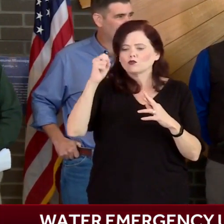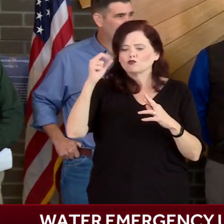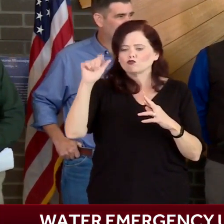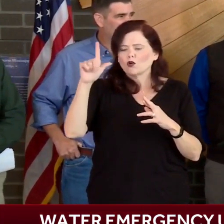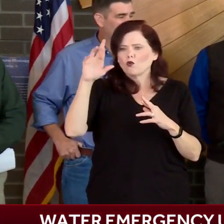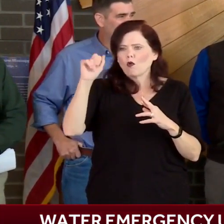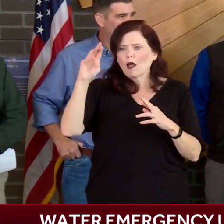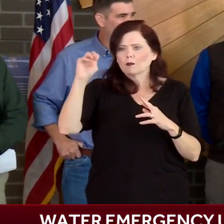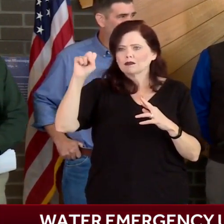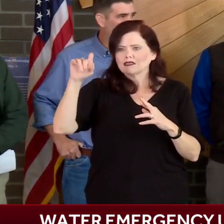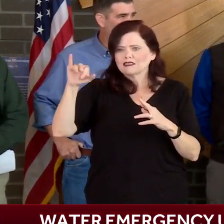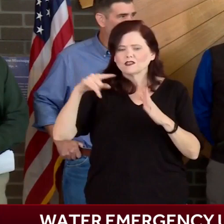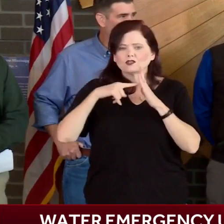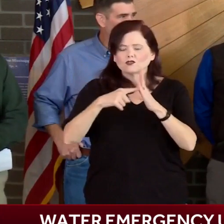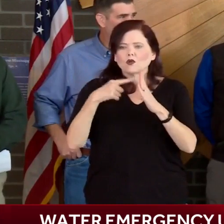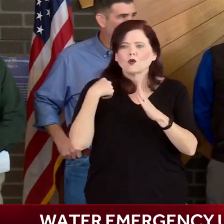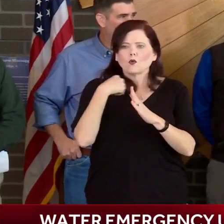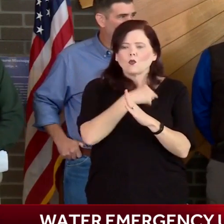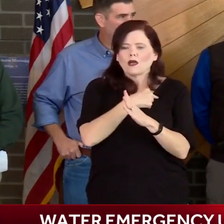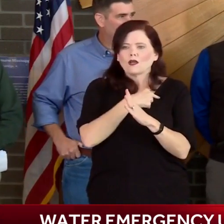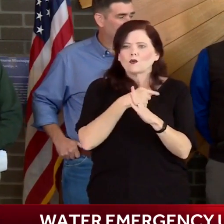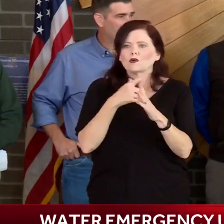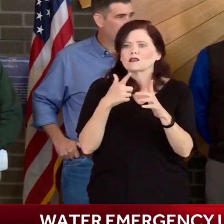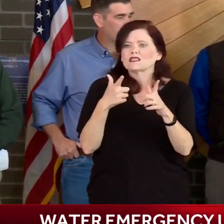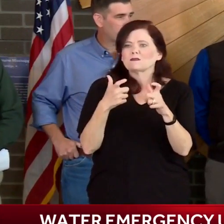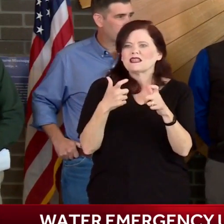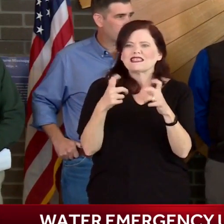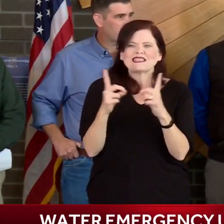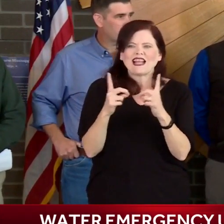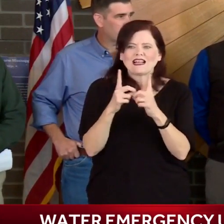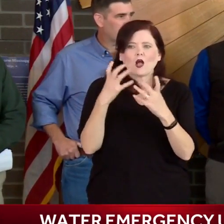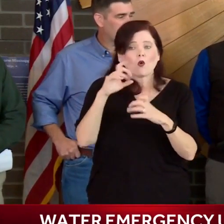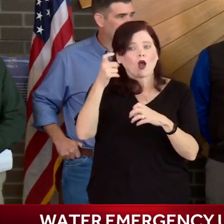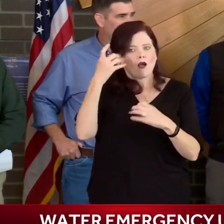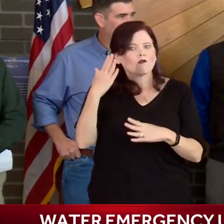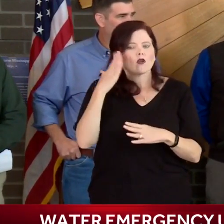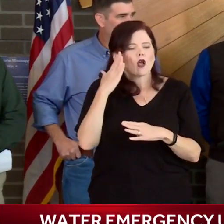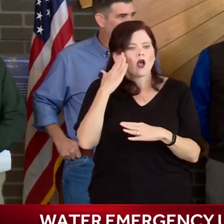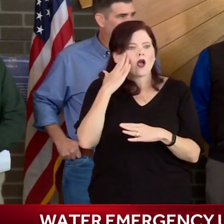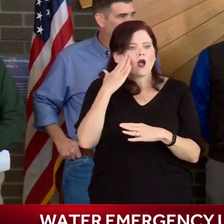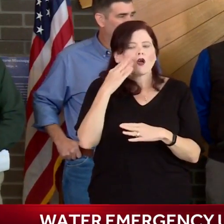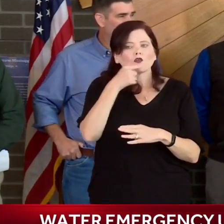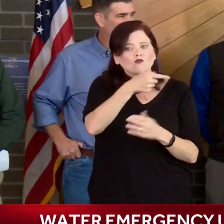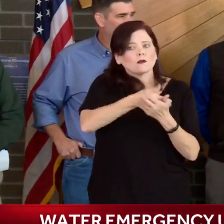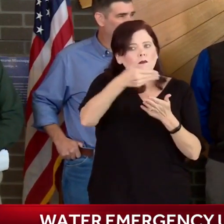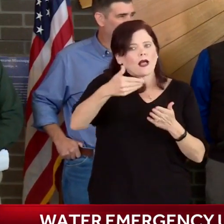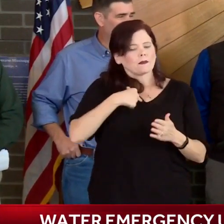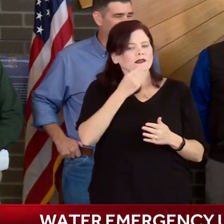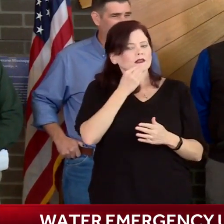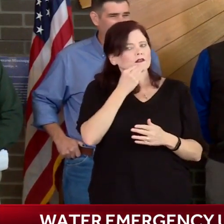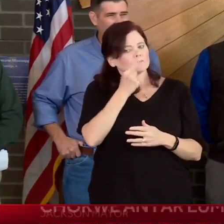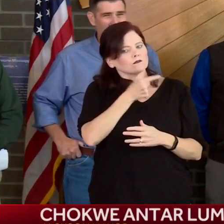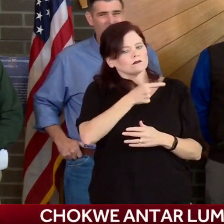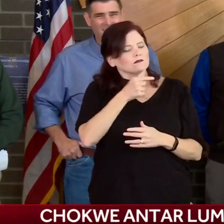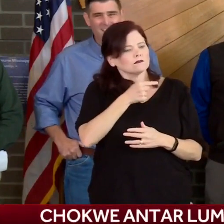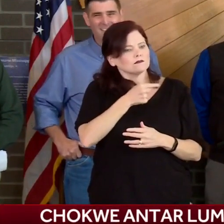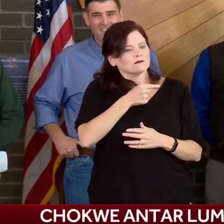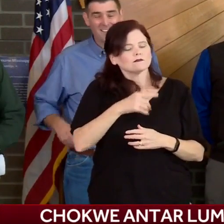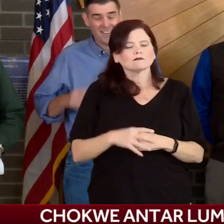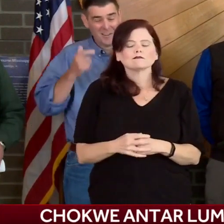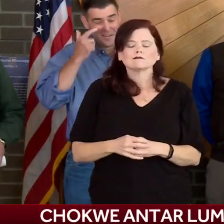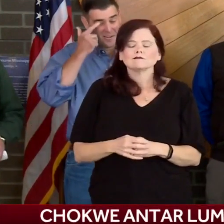a cartoon that showed that we were speed dating. I just want the governor to be aware that he is actually buying the dinner.